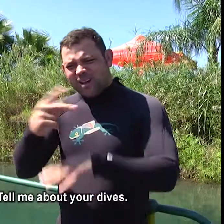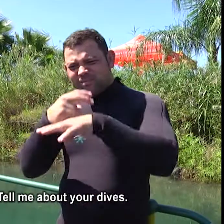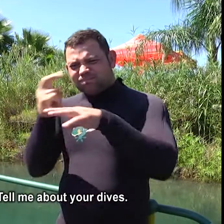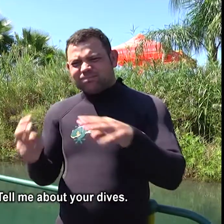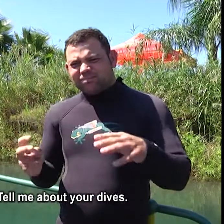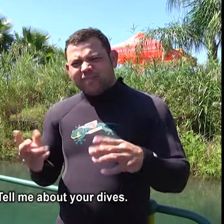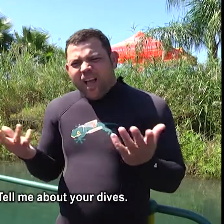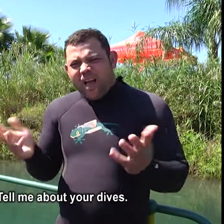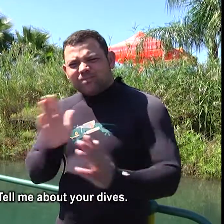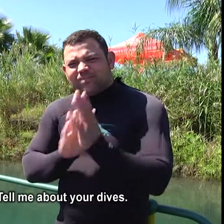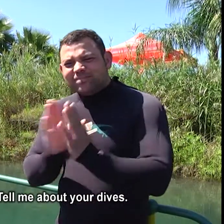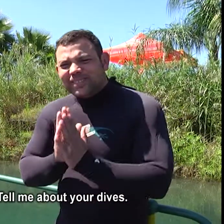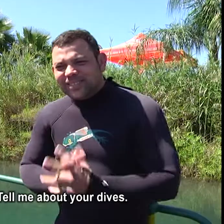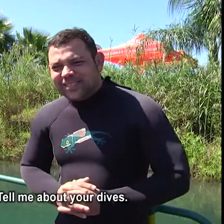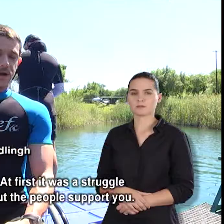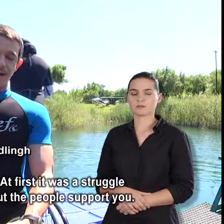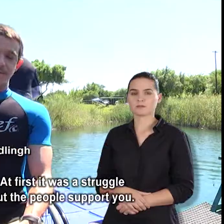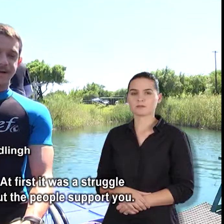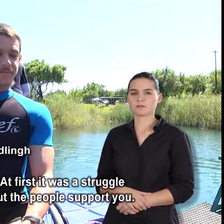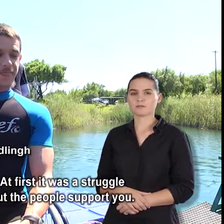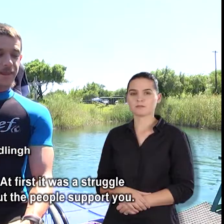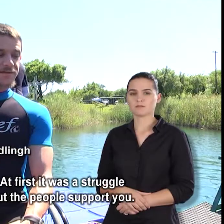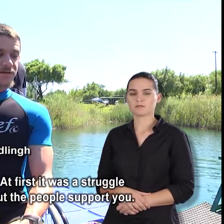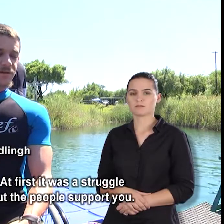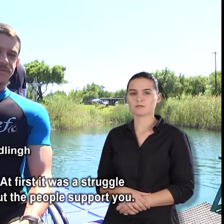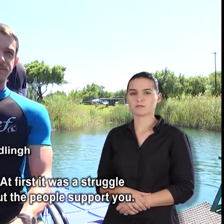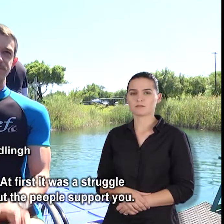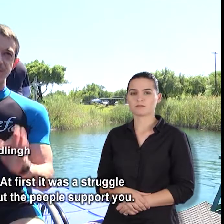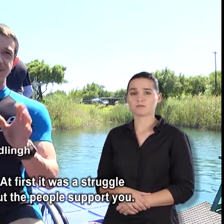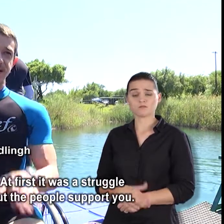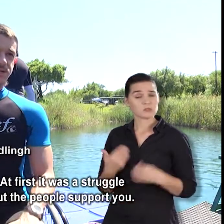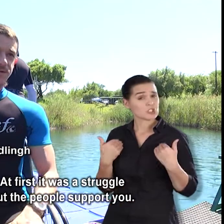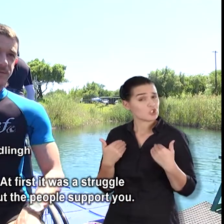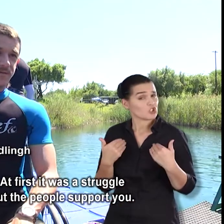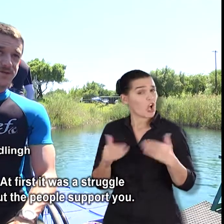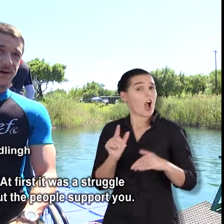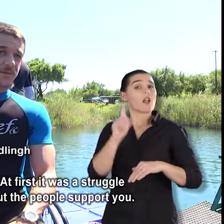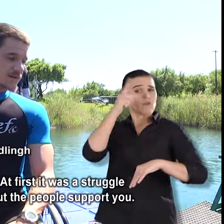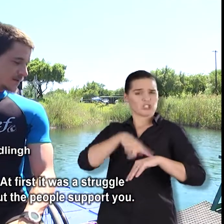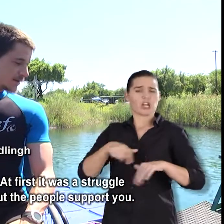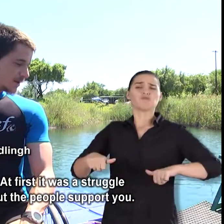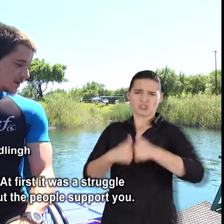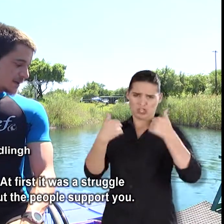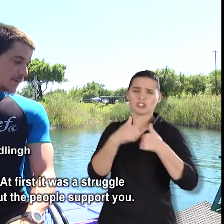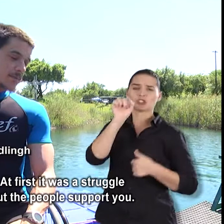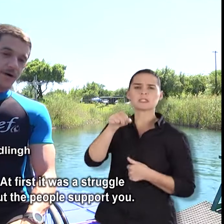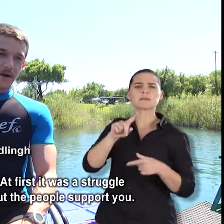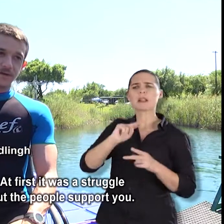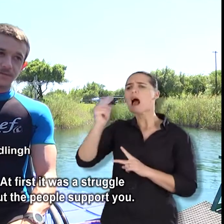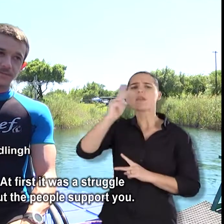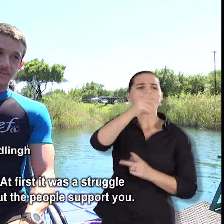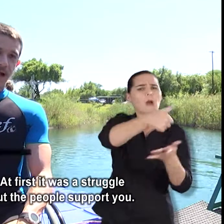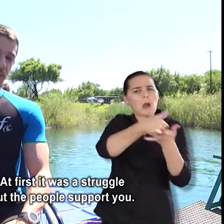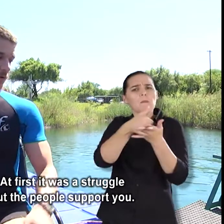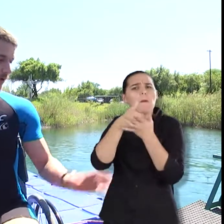Tell me about your dives. Hi, man. In the first stages was a bit of a struggle, but the people